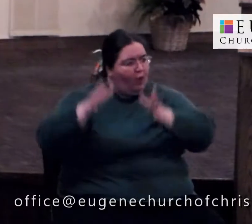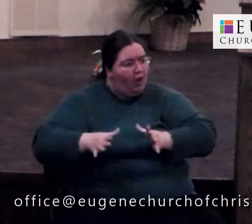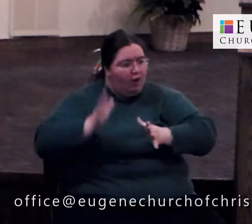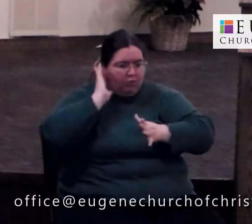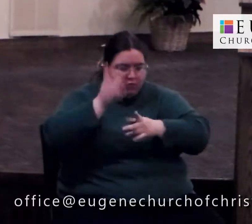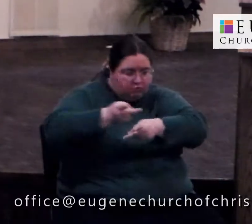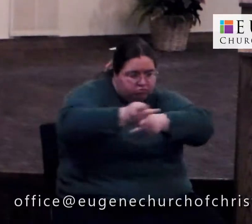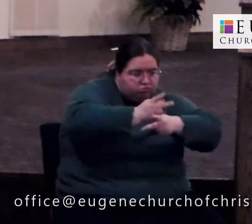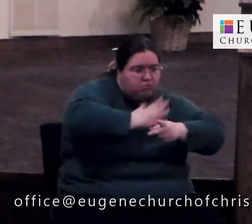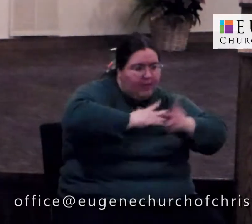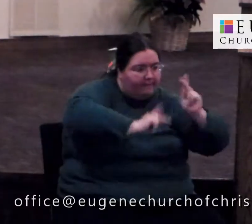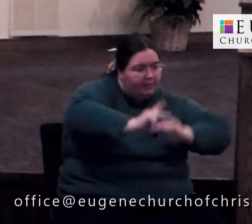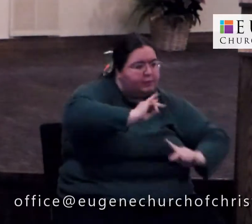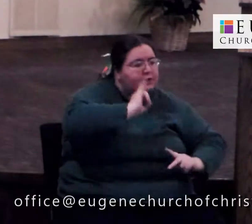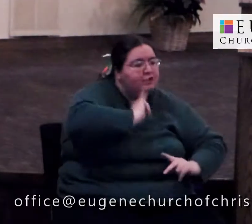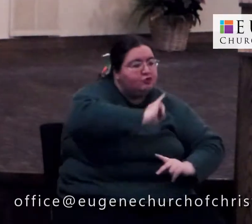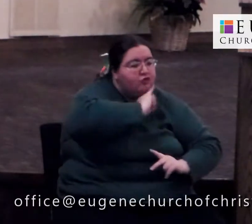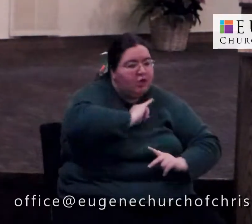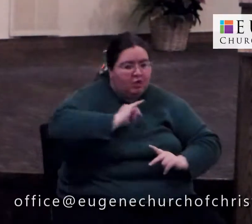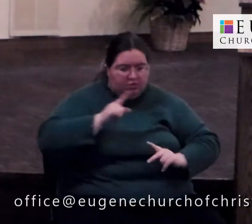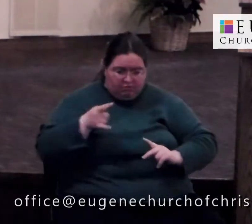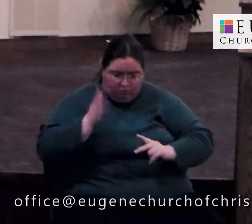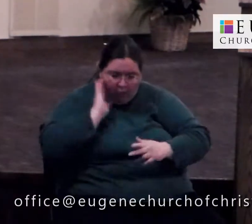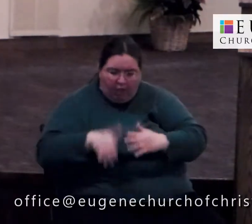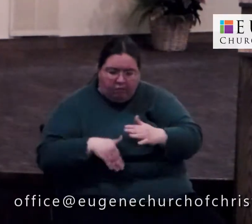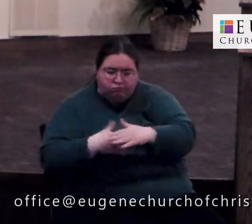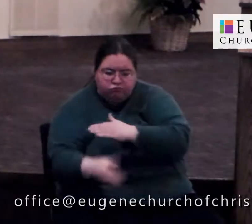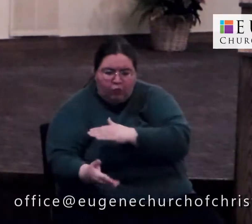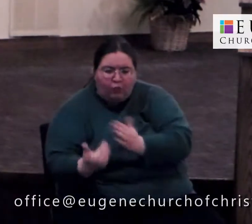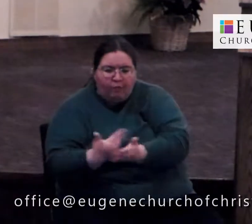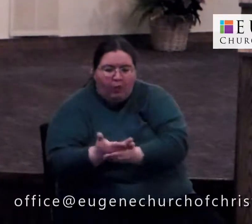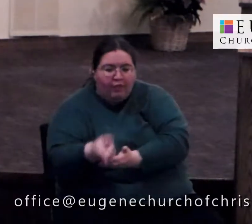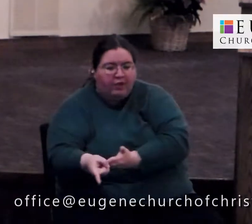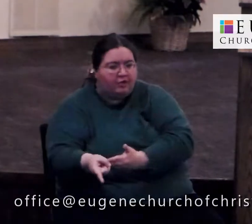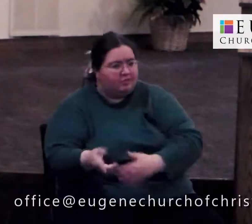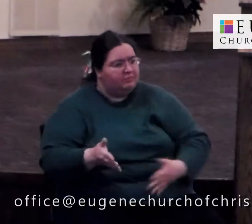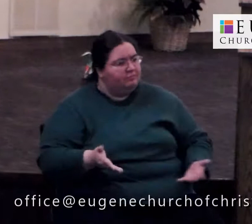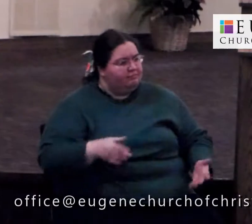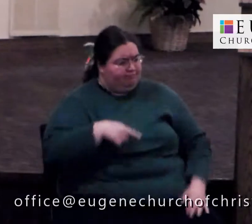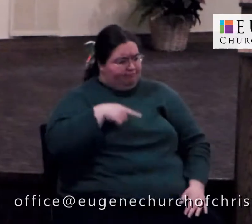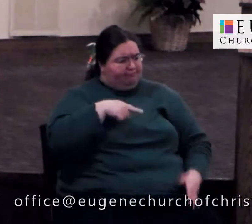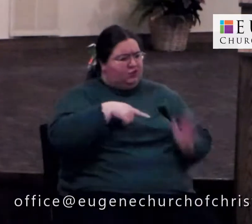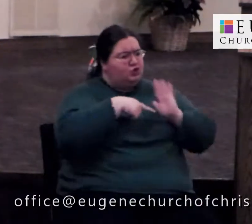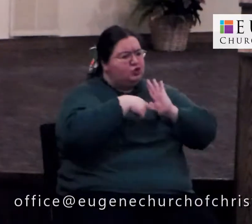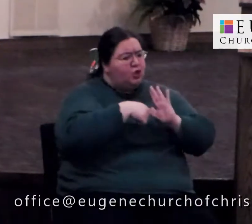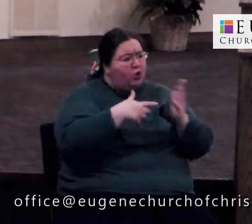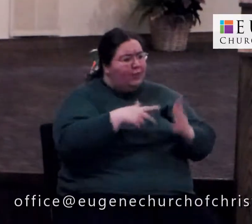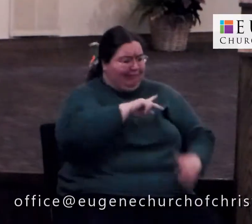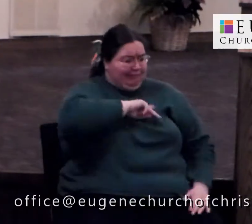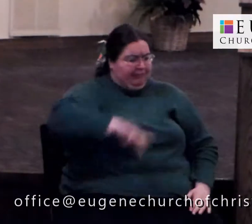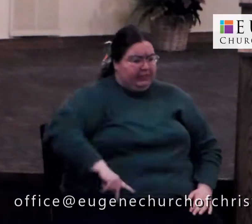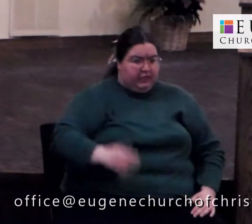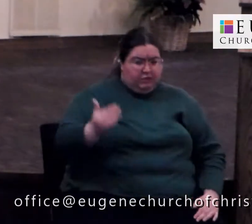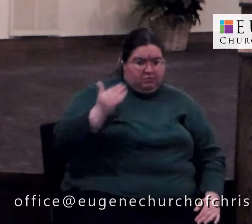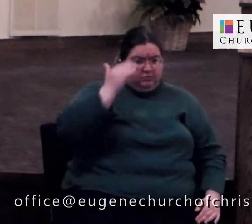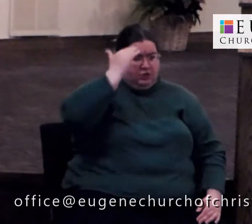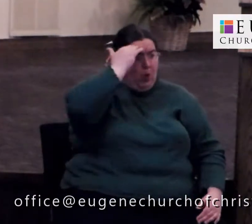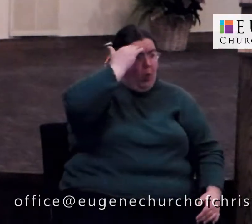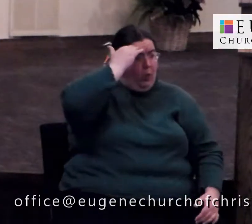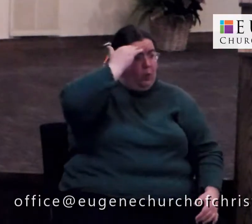is not in touch with the word and what is supposed to happen. These things have been written down. He should be aware that there is a king, and